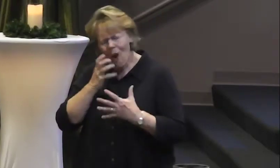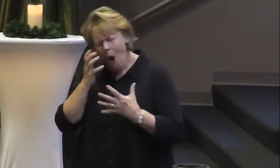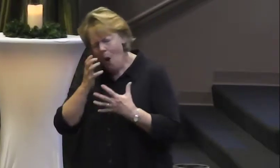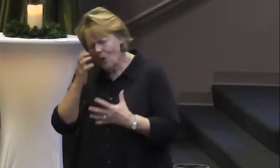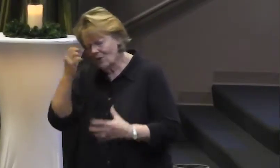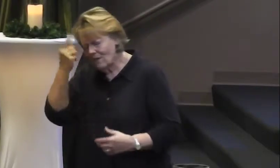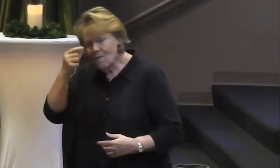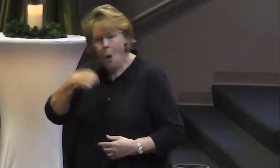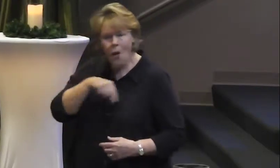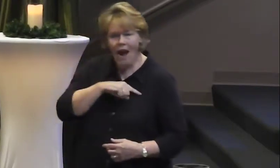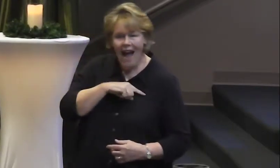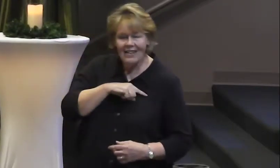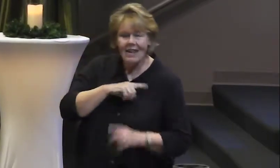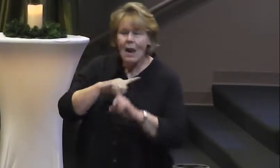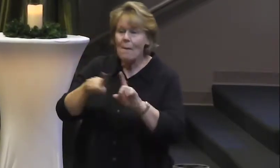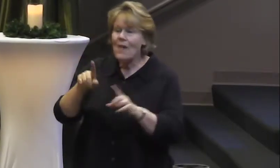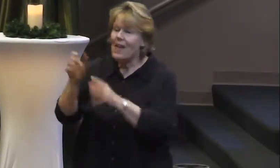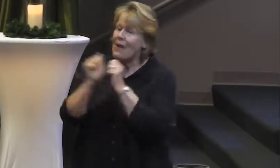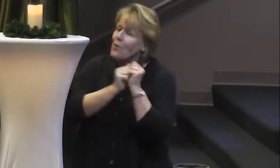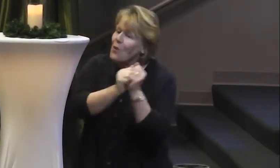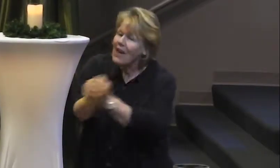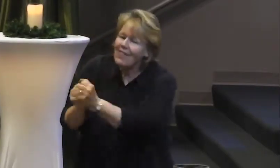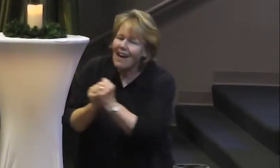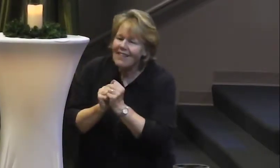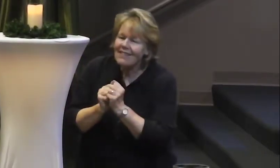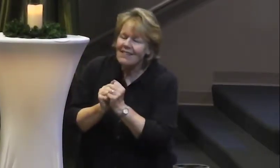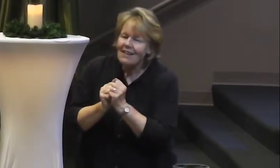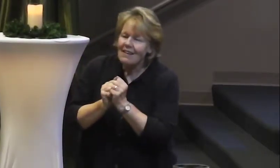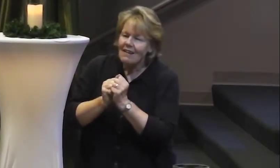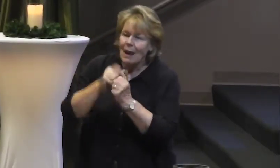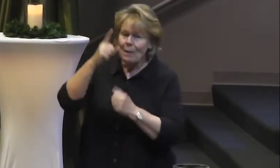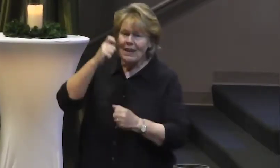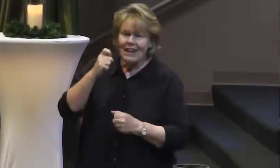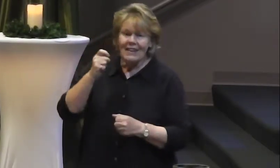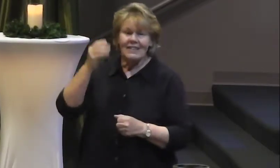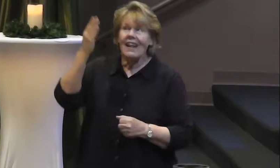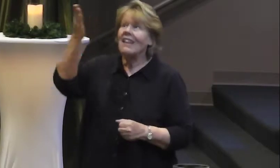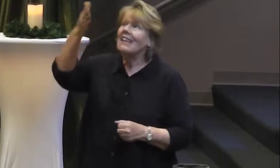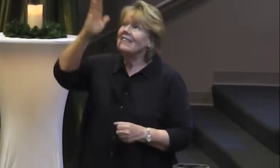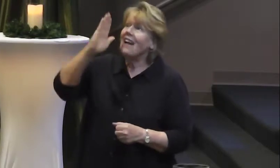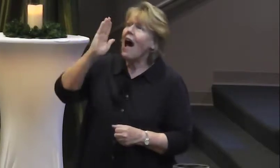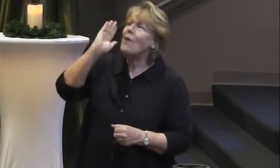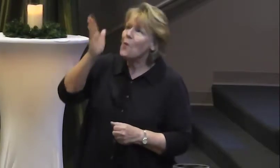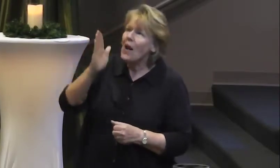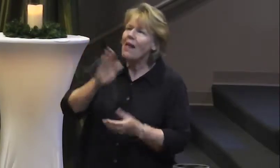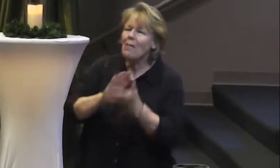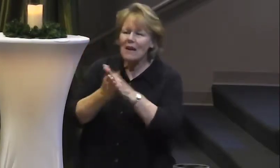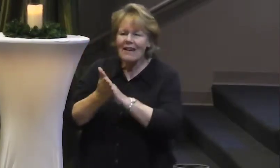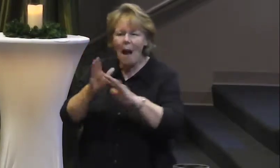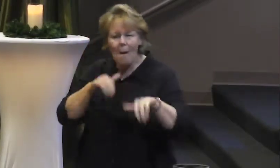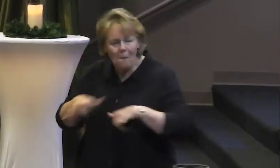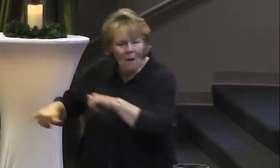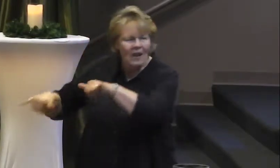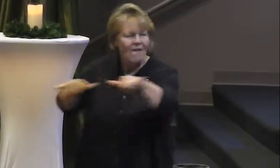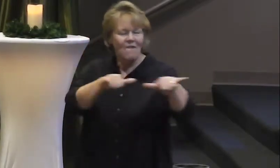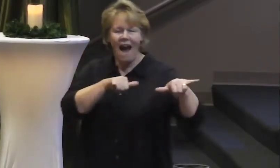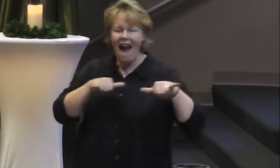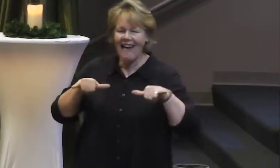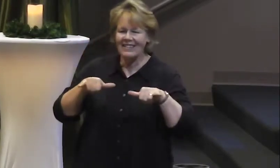the plan is that somehow the Son of God will become one of us. Born in a barn, wearing diapers, and a path